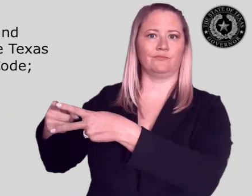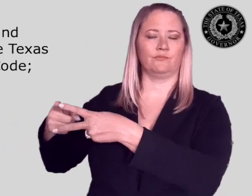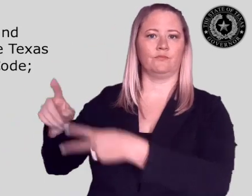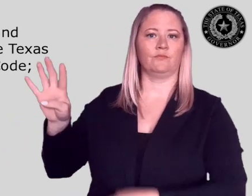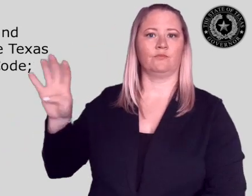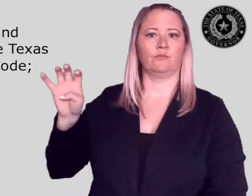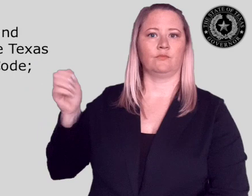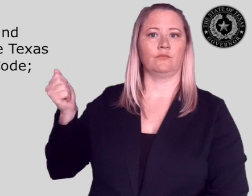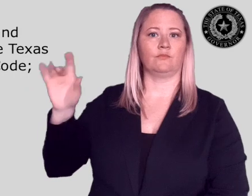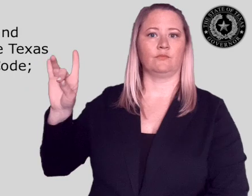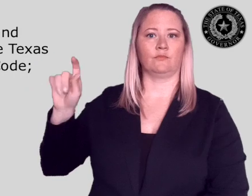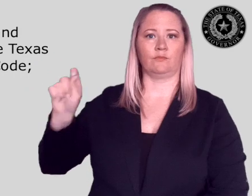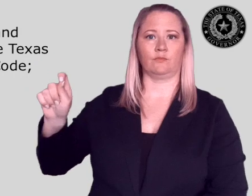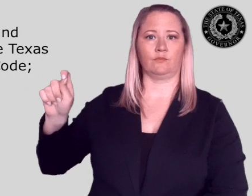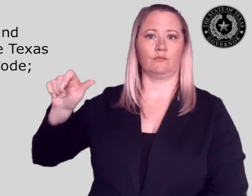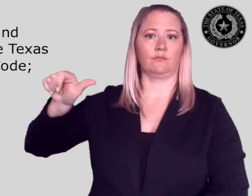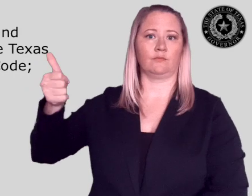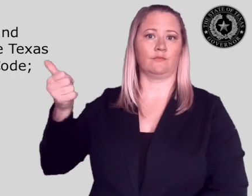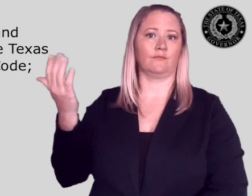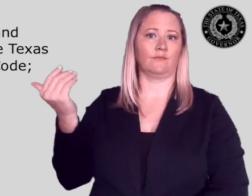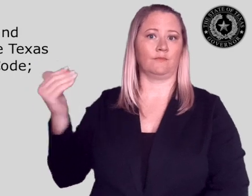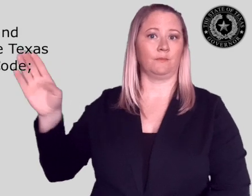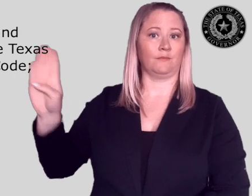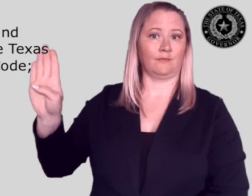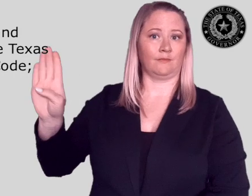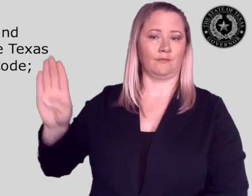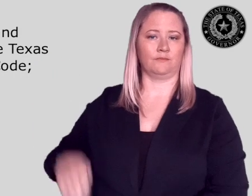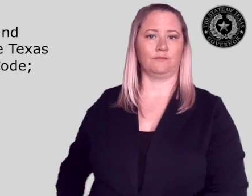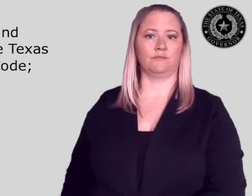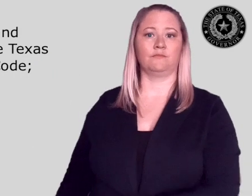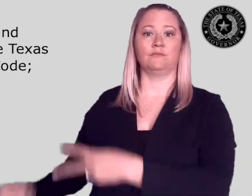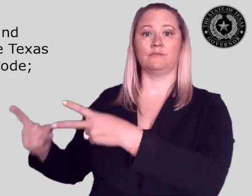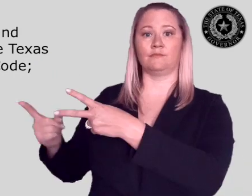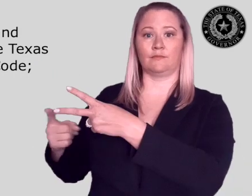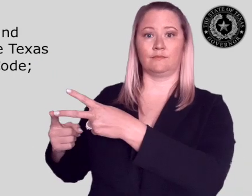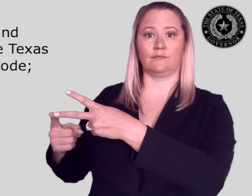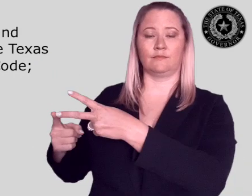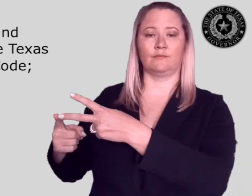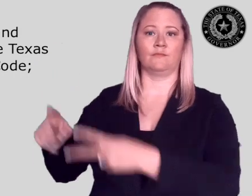418.1015B and 418.108 of the Texas Government Code.